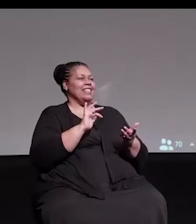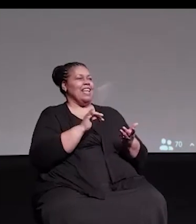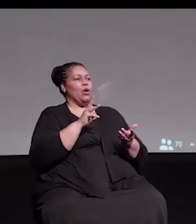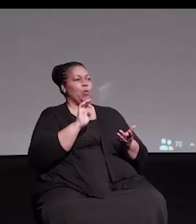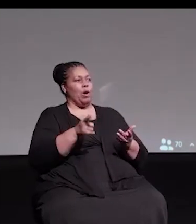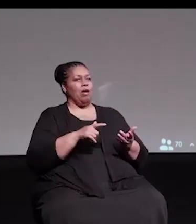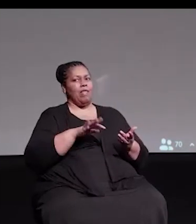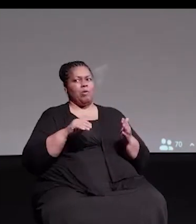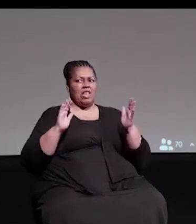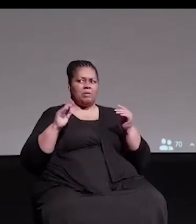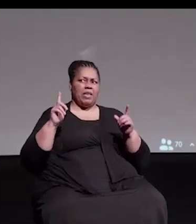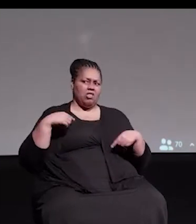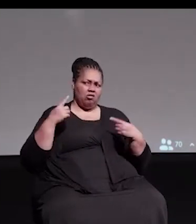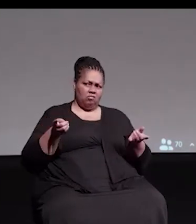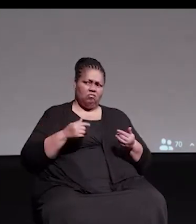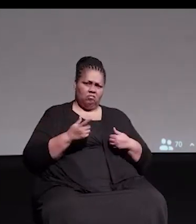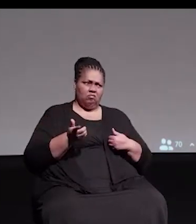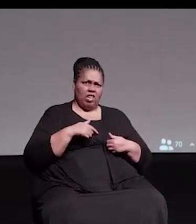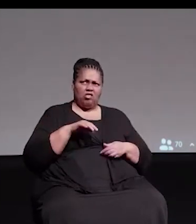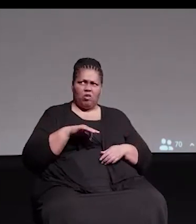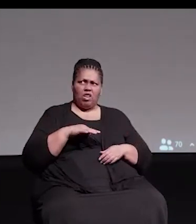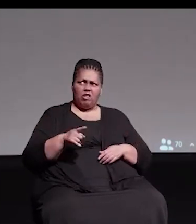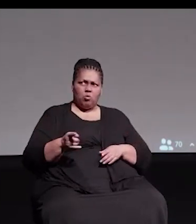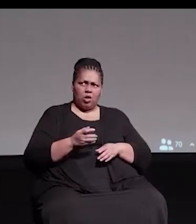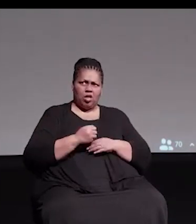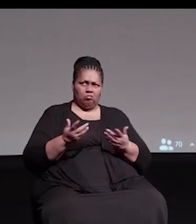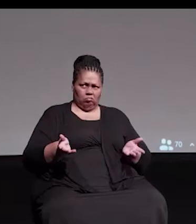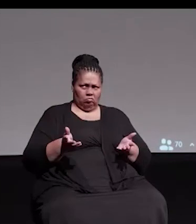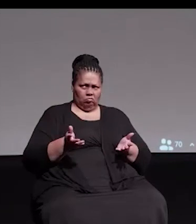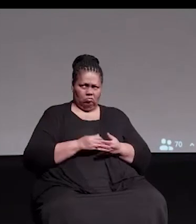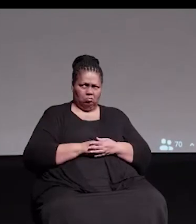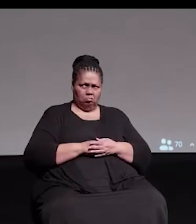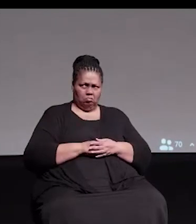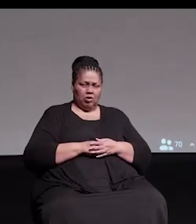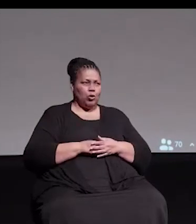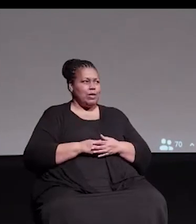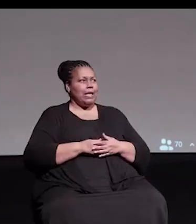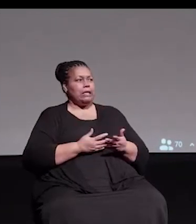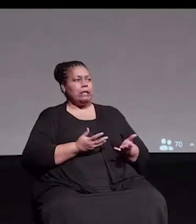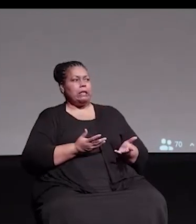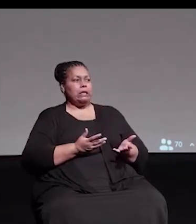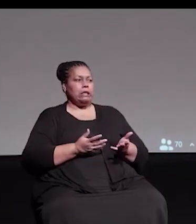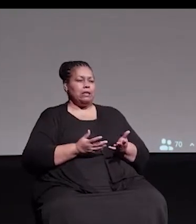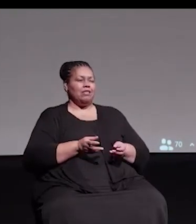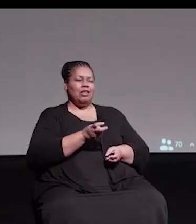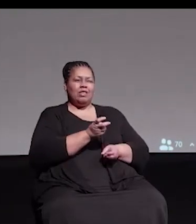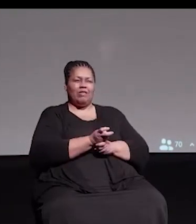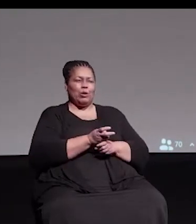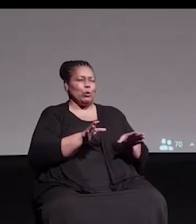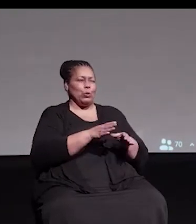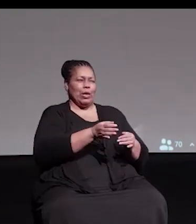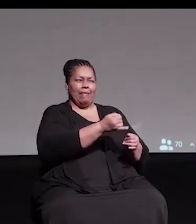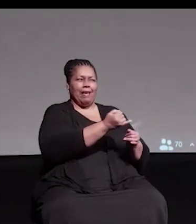this was the expectation the whole time, that these were the credits that everybody was getting. So it's kind of like, can be difficult at that